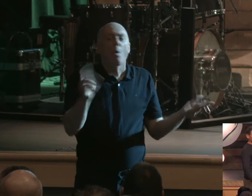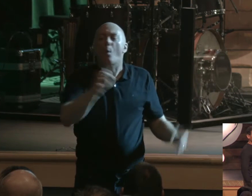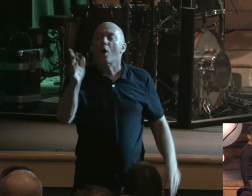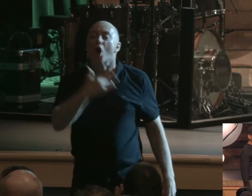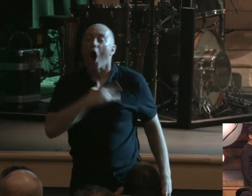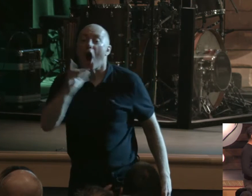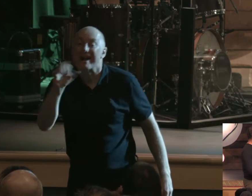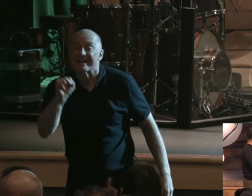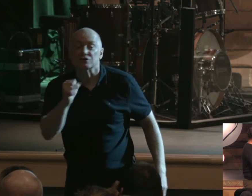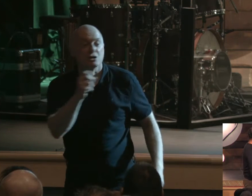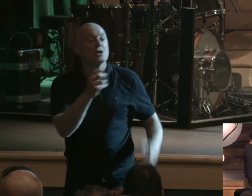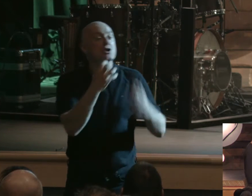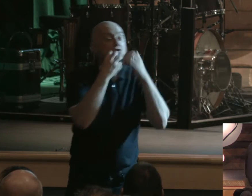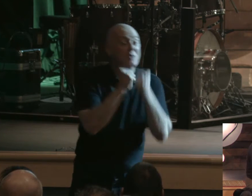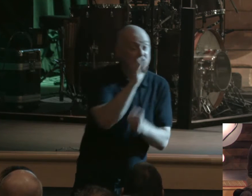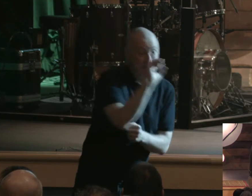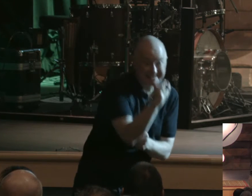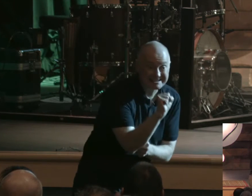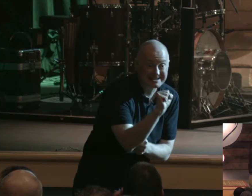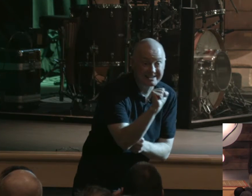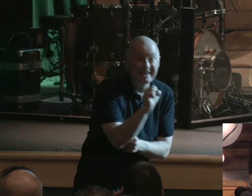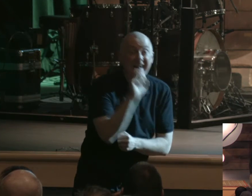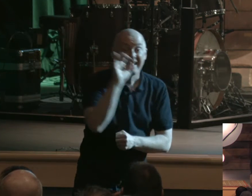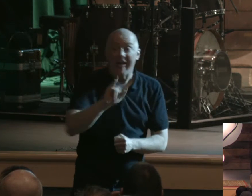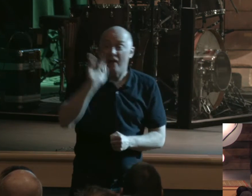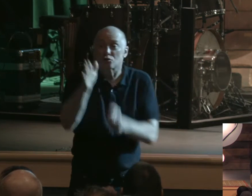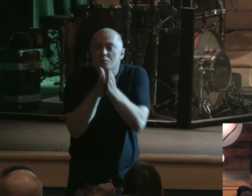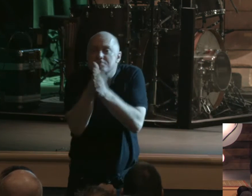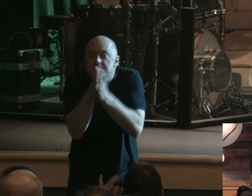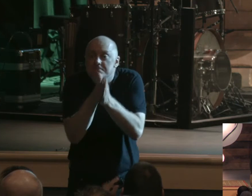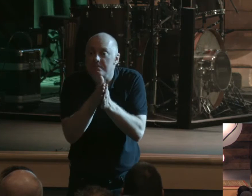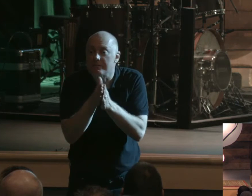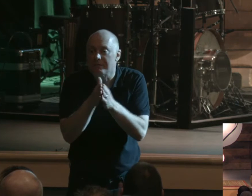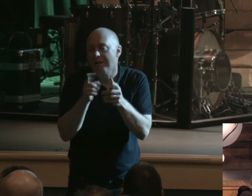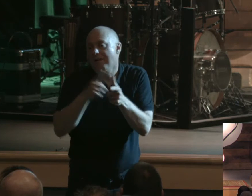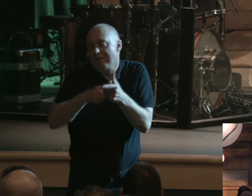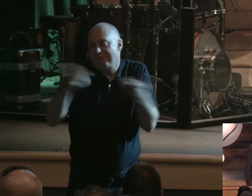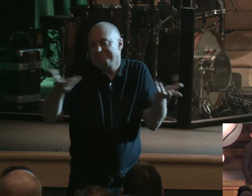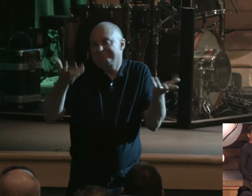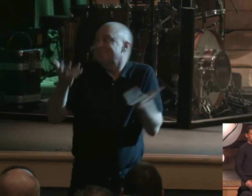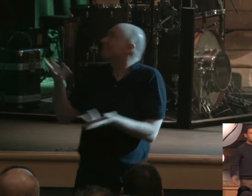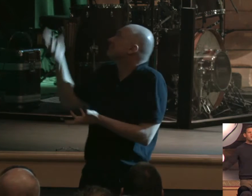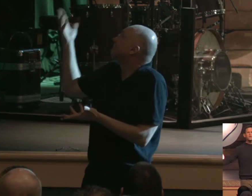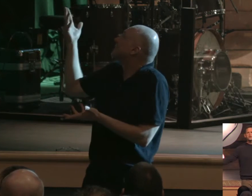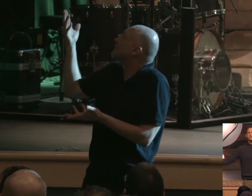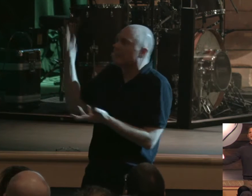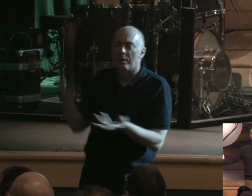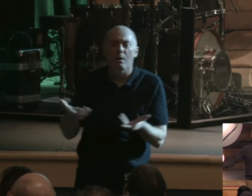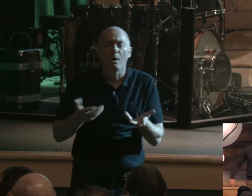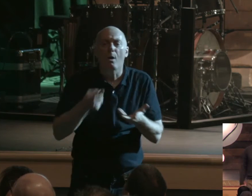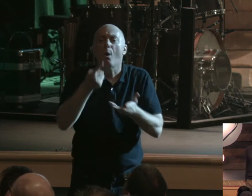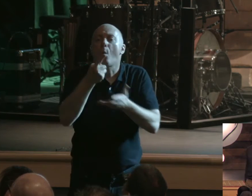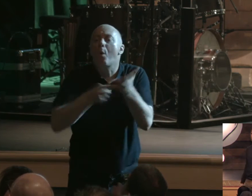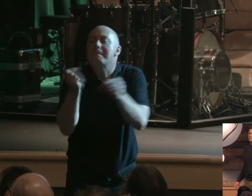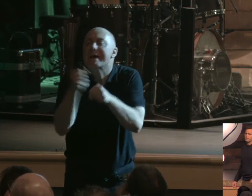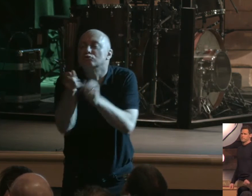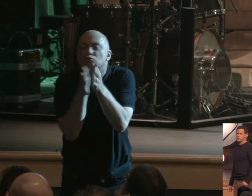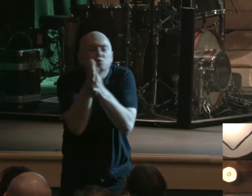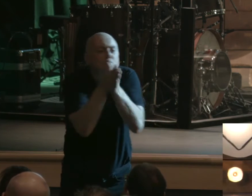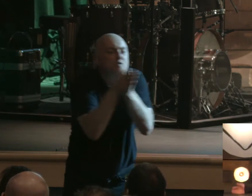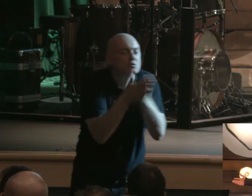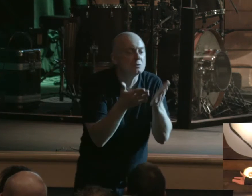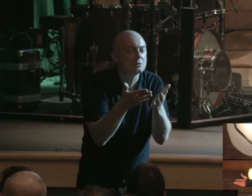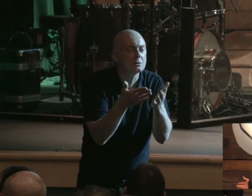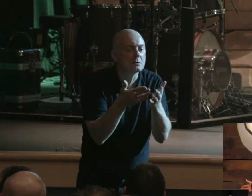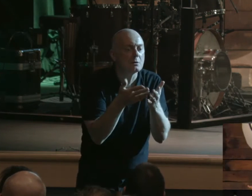heart is, there your treasure is. Where your treasure is, there your heart is. If this is your motivation, that's the bottom line. What motivates you?